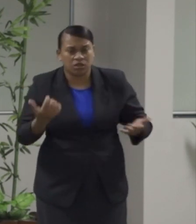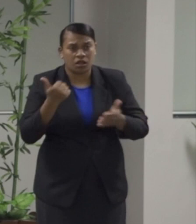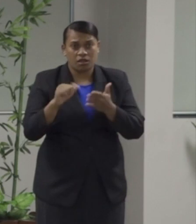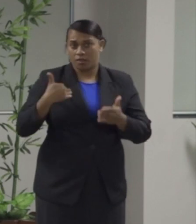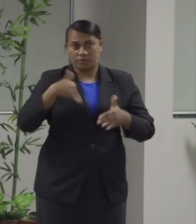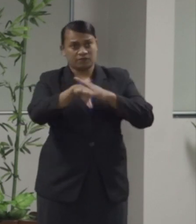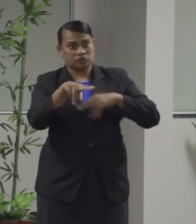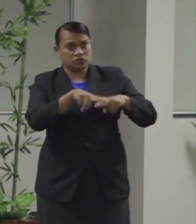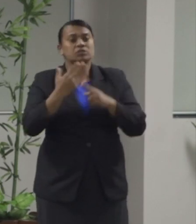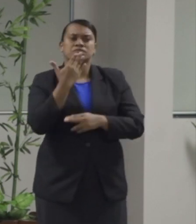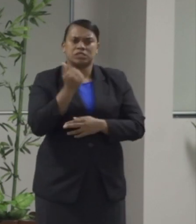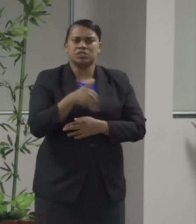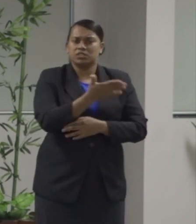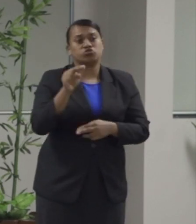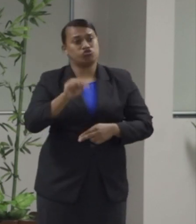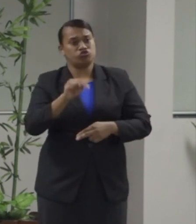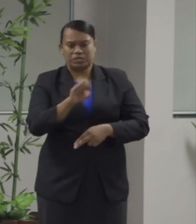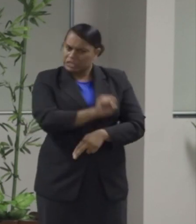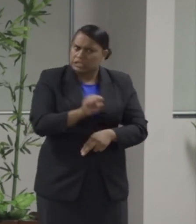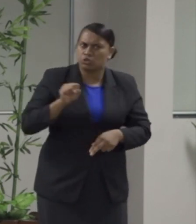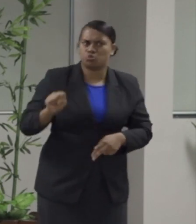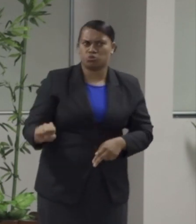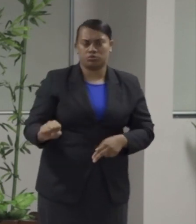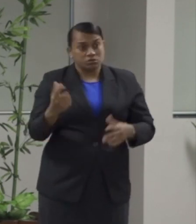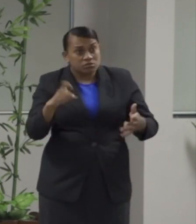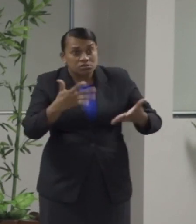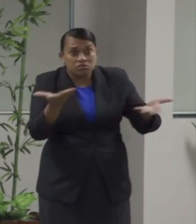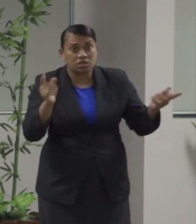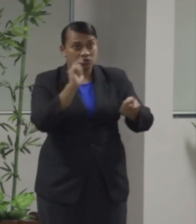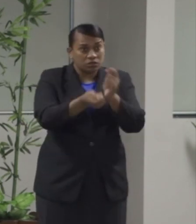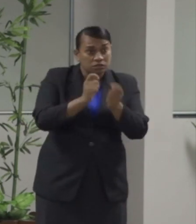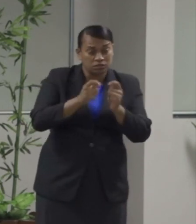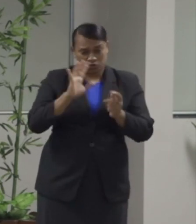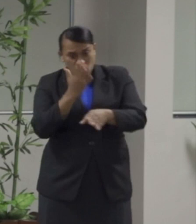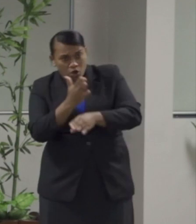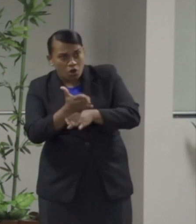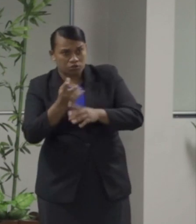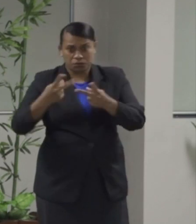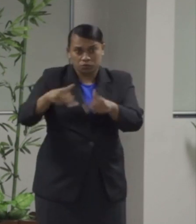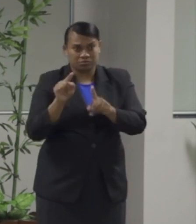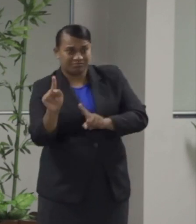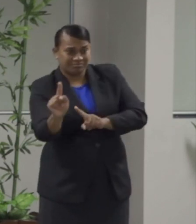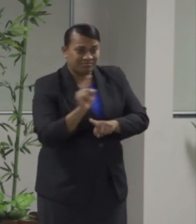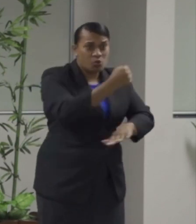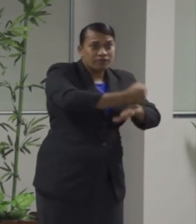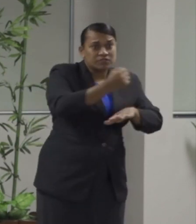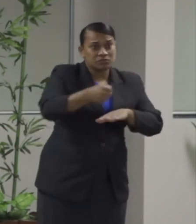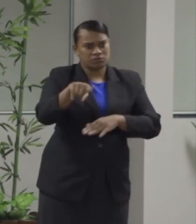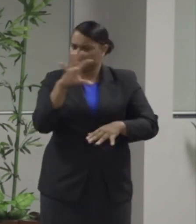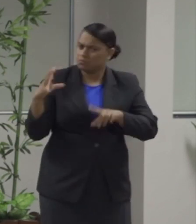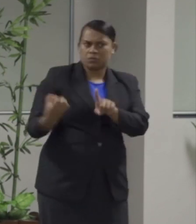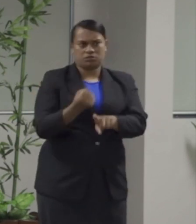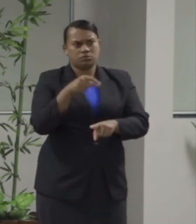crisis seriously. If you're at the market, at your place of work, or at a government office, treat this